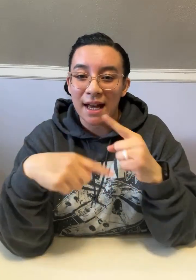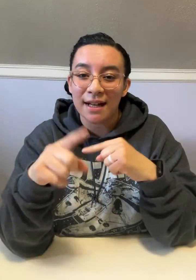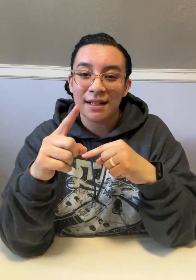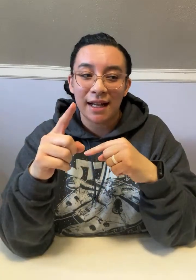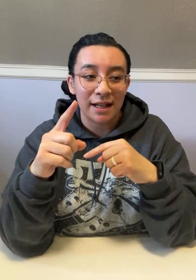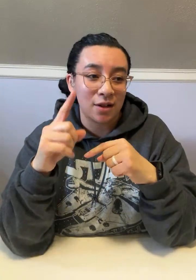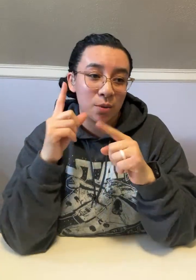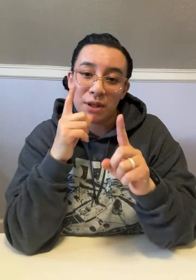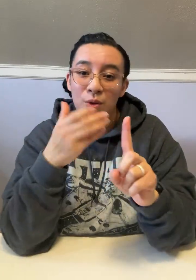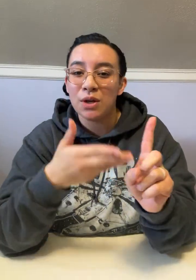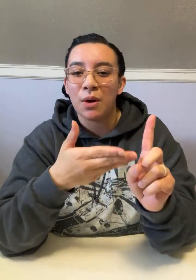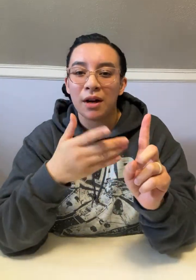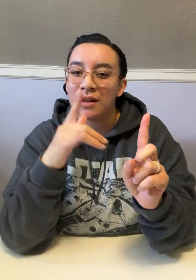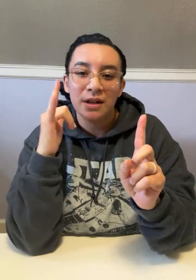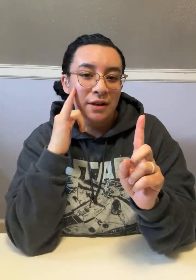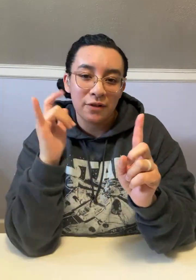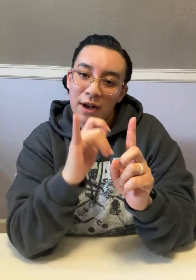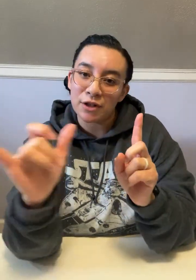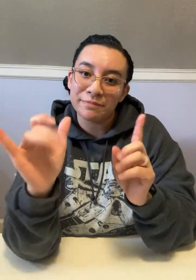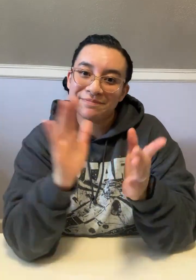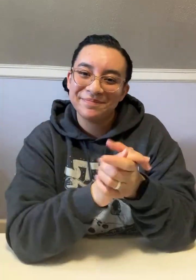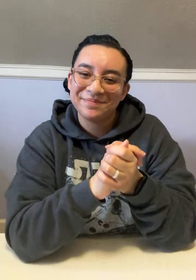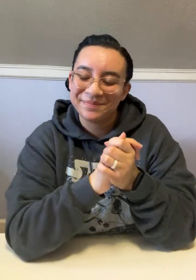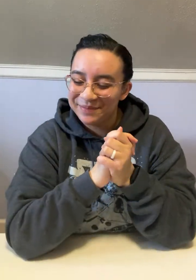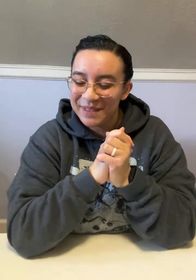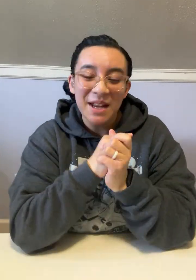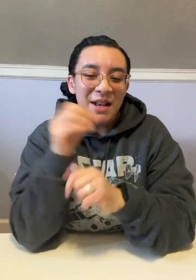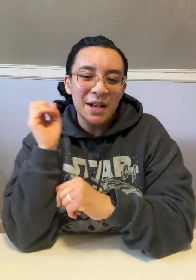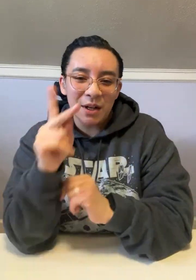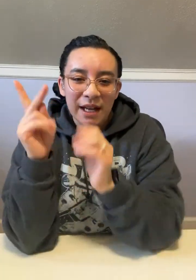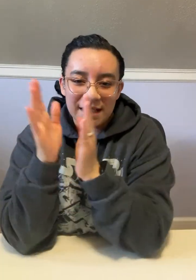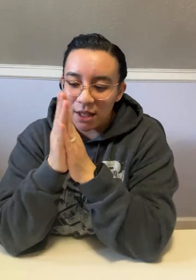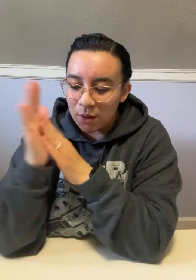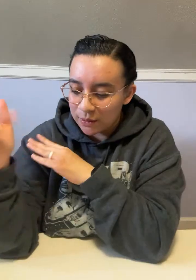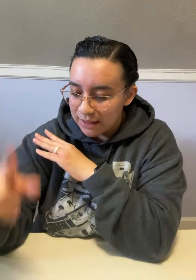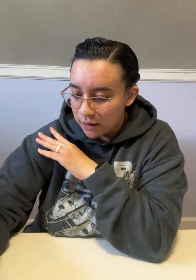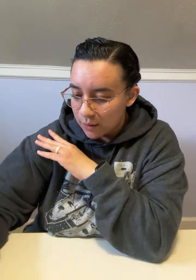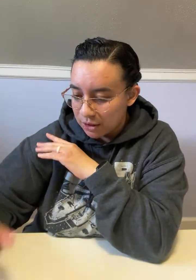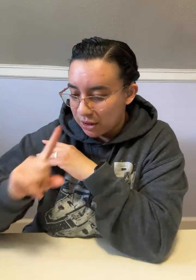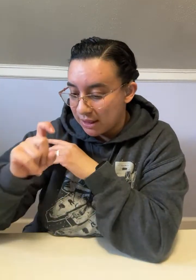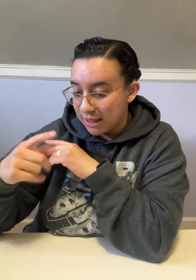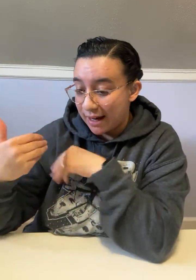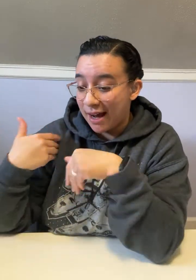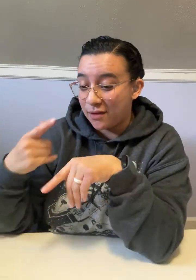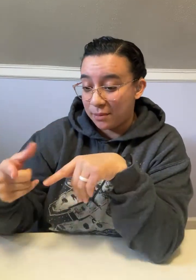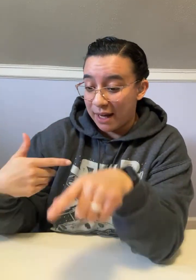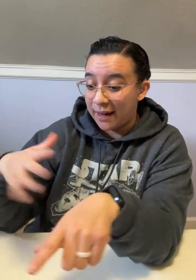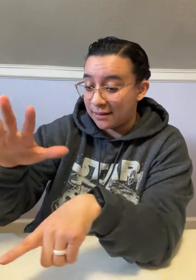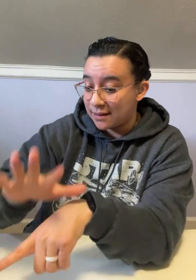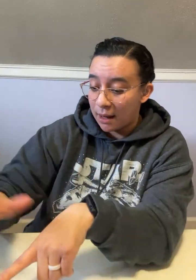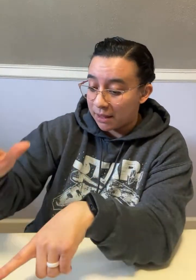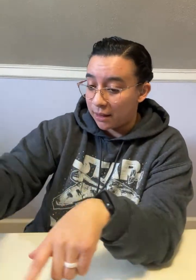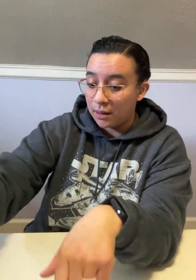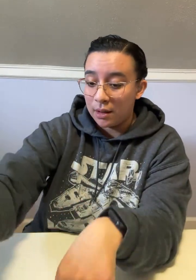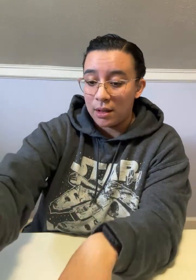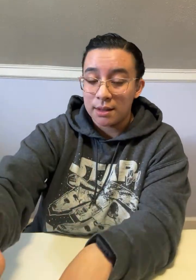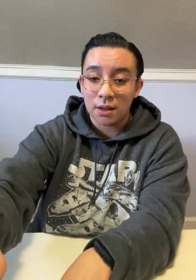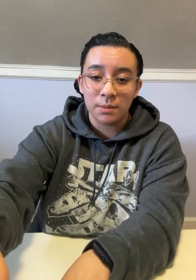sign and it'll be who you are forever. Okay, so that's all the questions that I have on my tablet. So I'm gonna